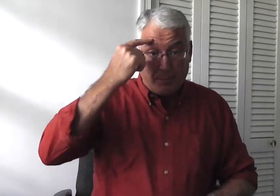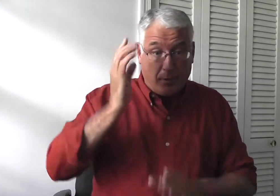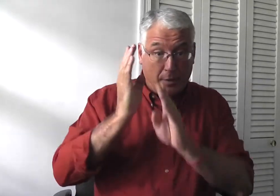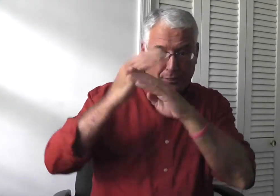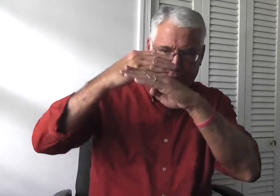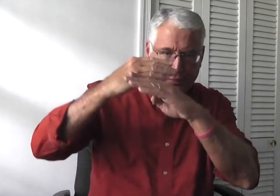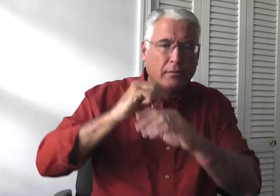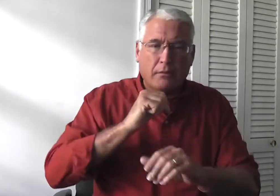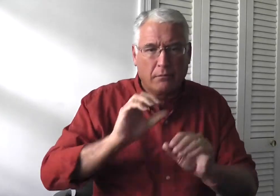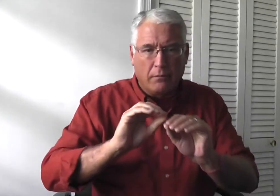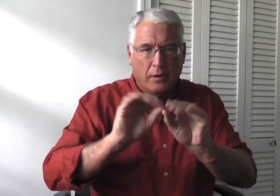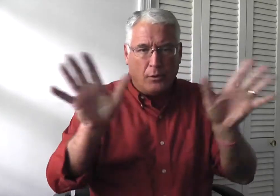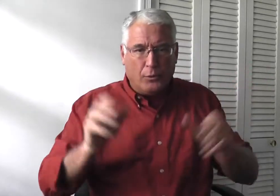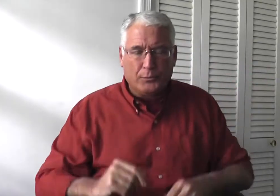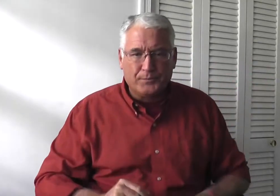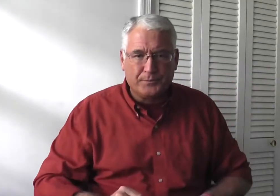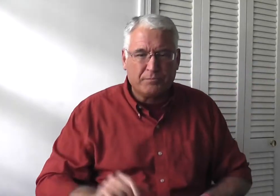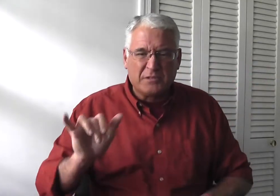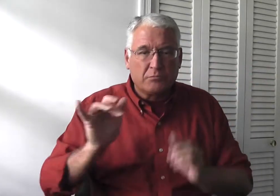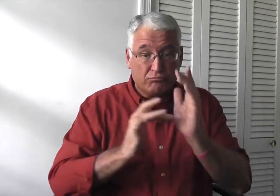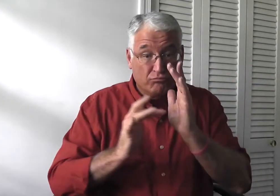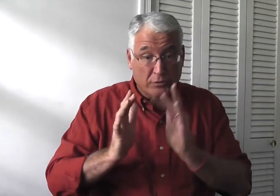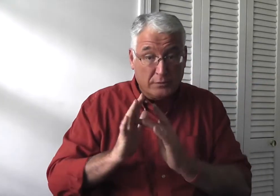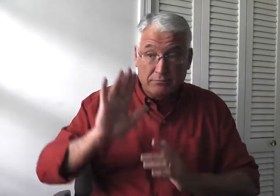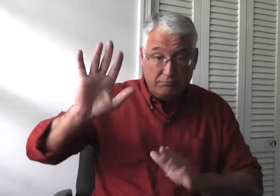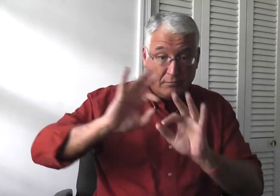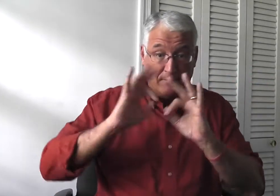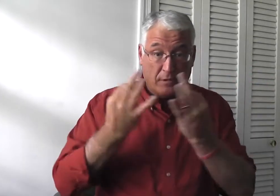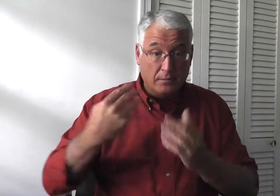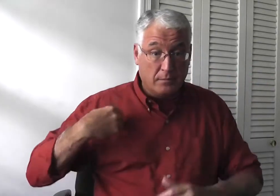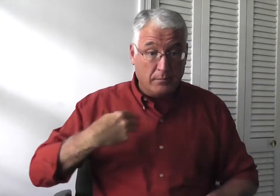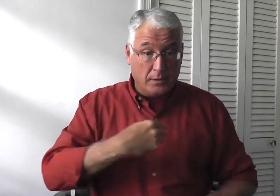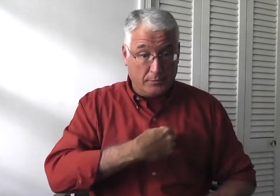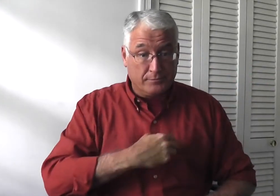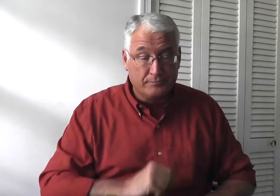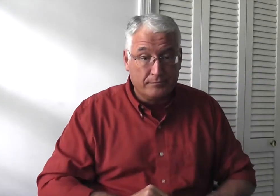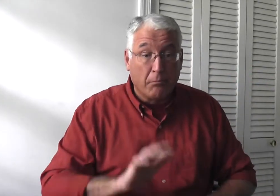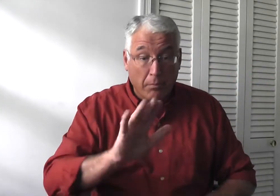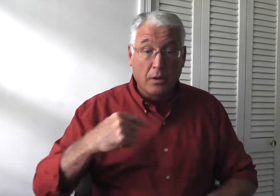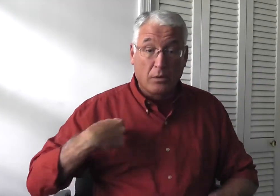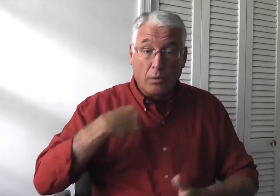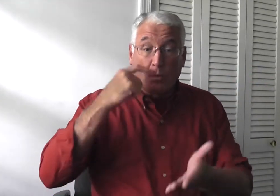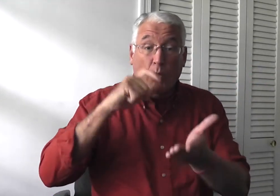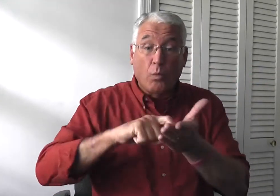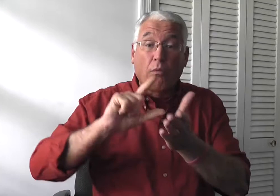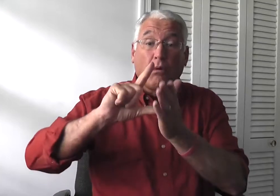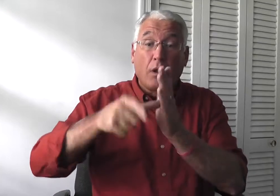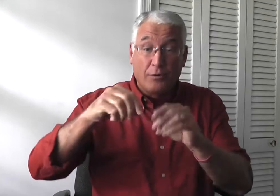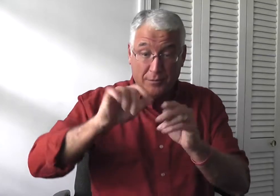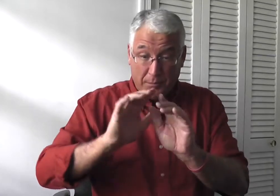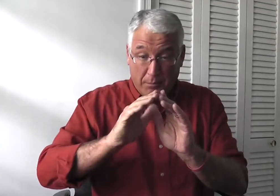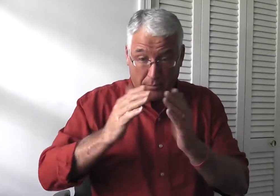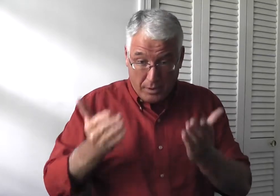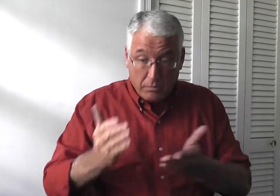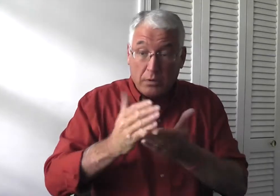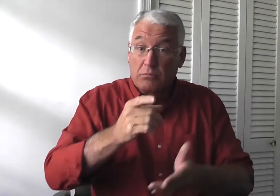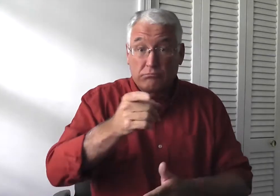have sin, and their minds are tainted from it. Jesus' family members, we notice later